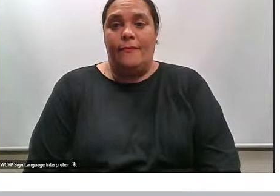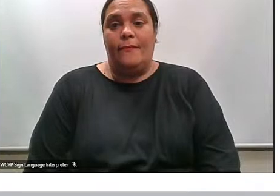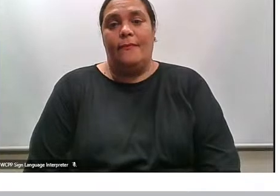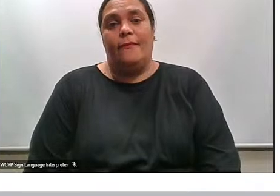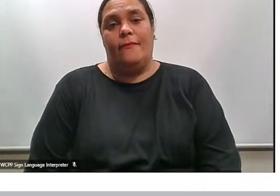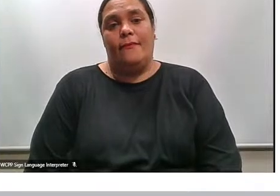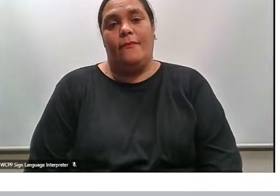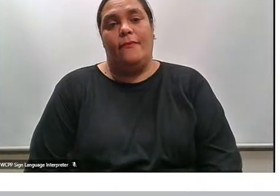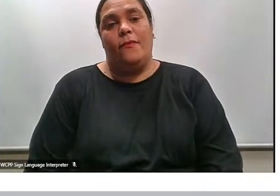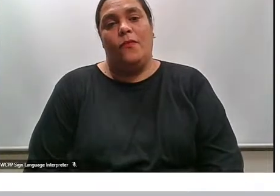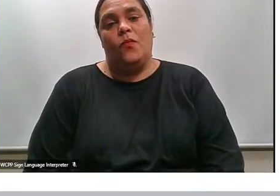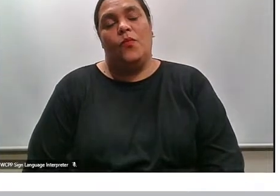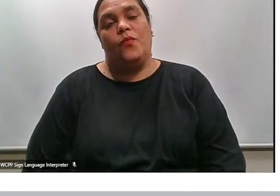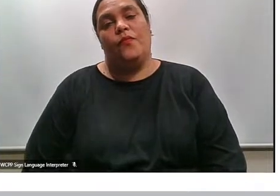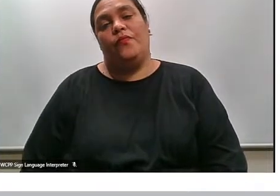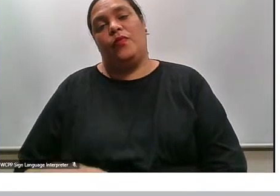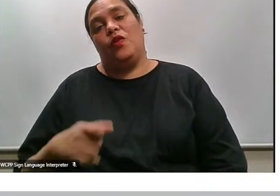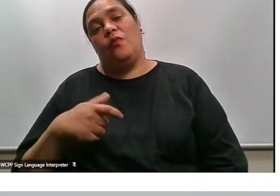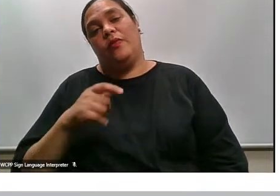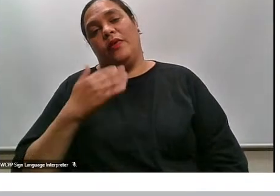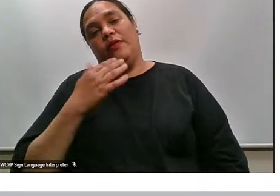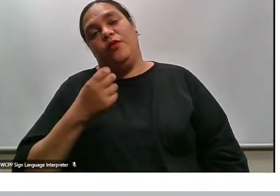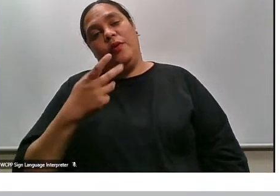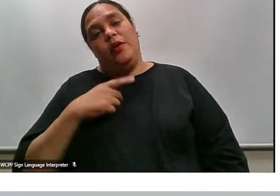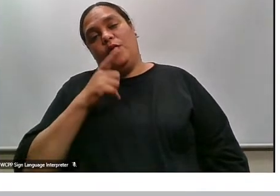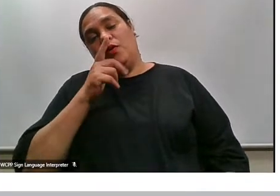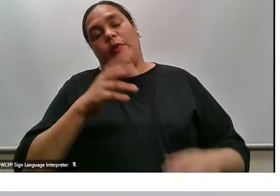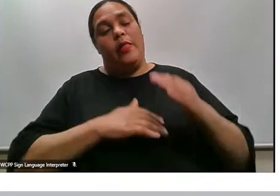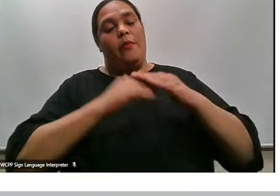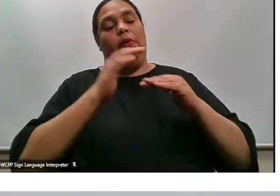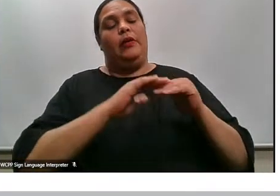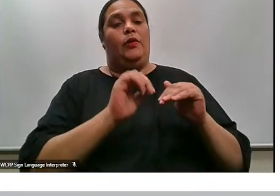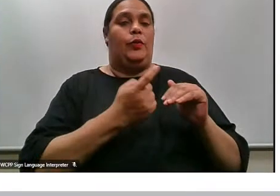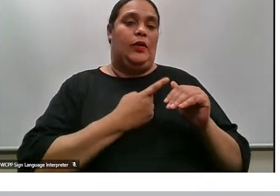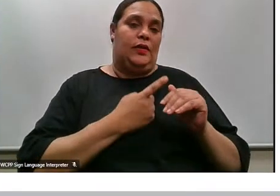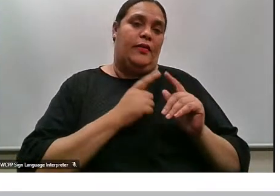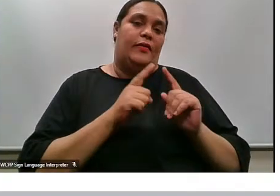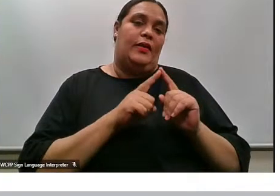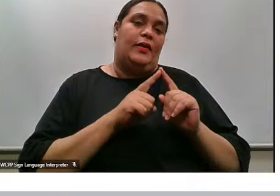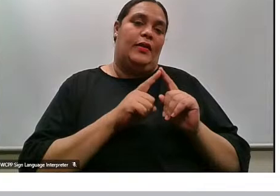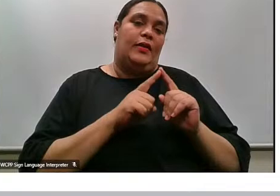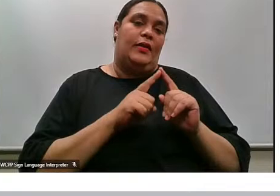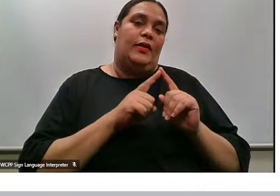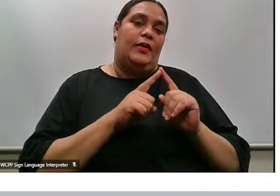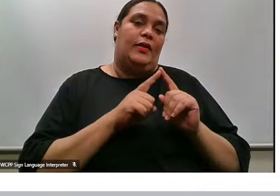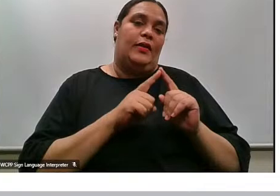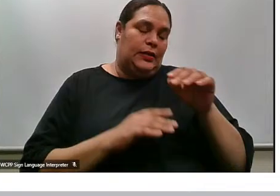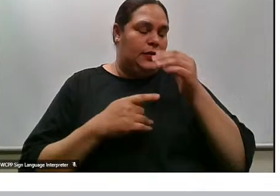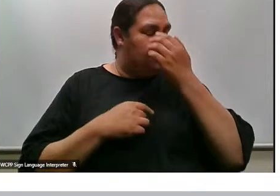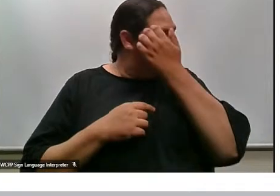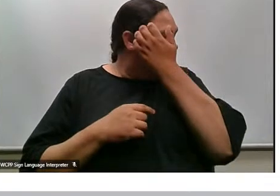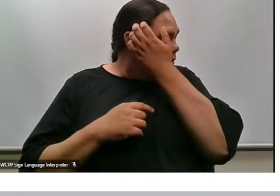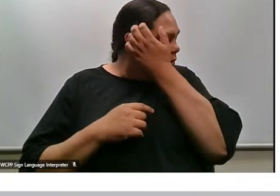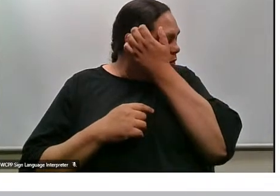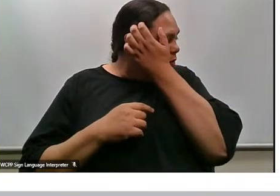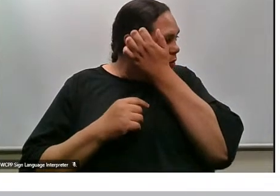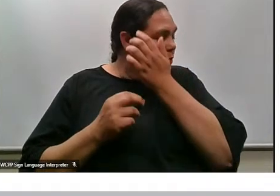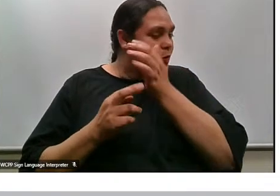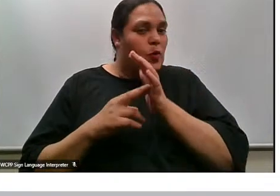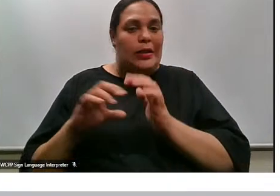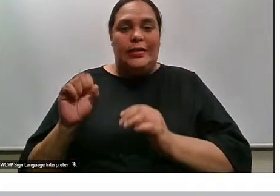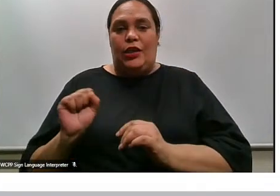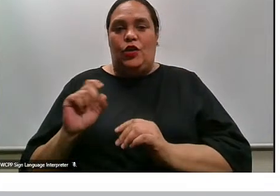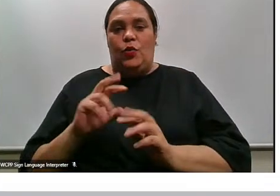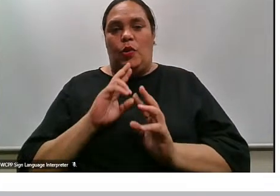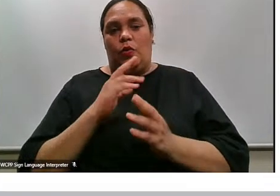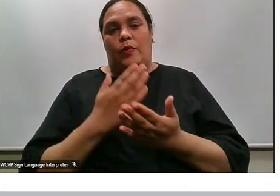Chairperson, thank you very much. I will respond to the issue around the building itself, and then with regard to the fines, I'll request Sandiso to respond to